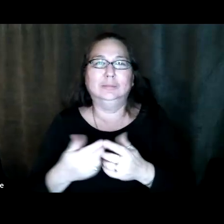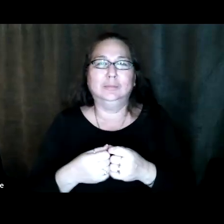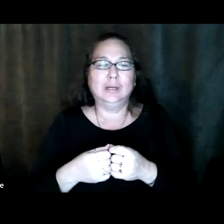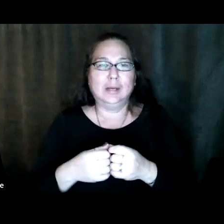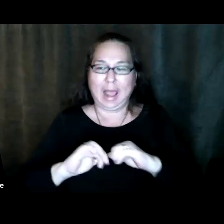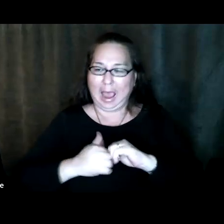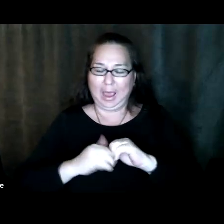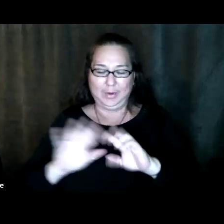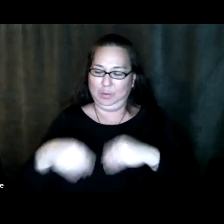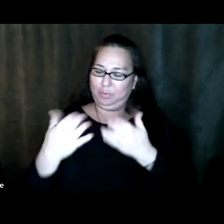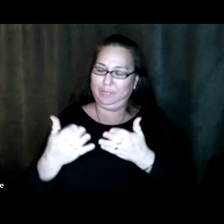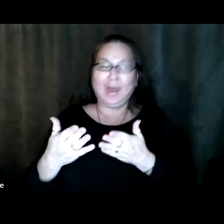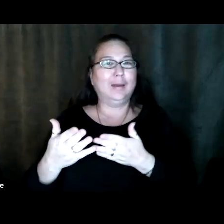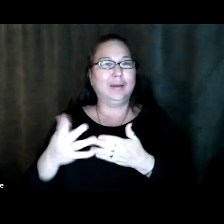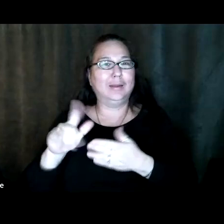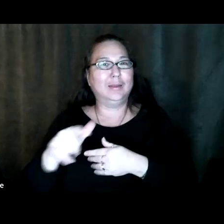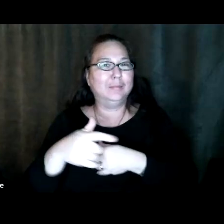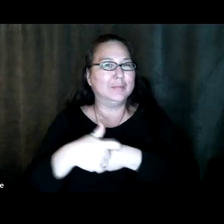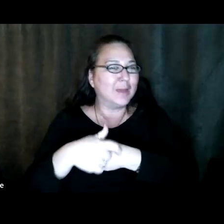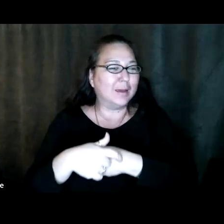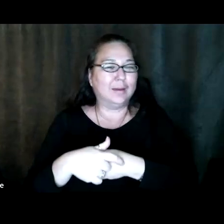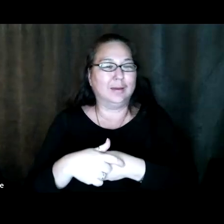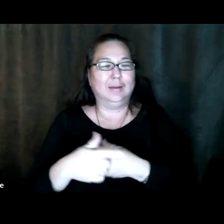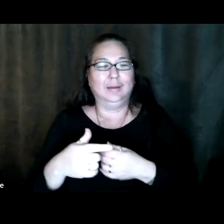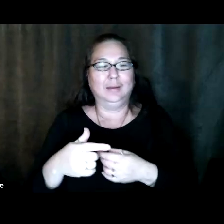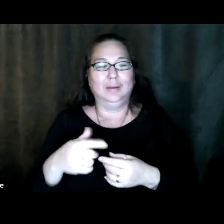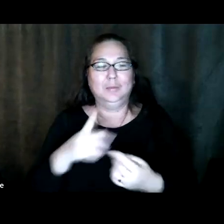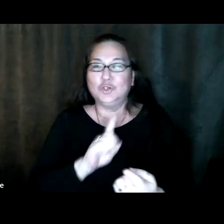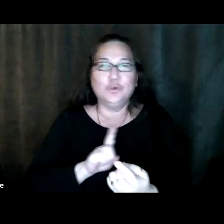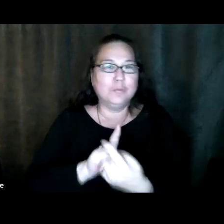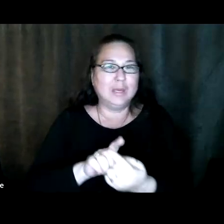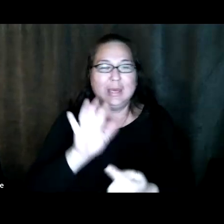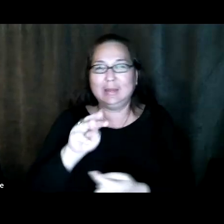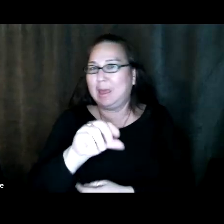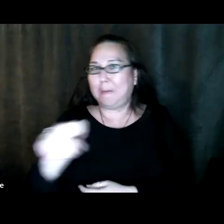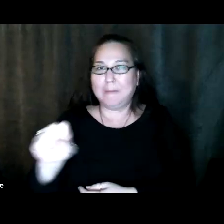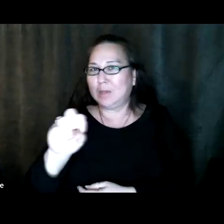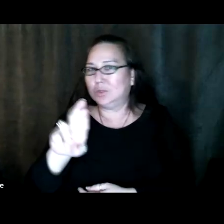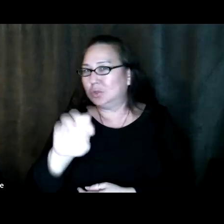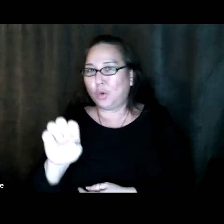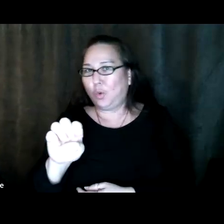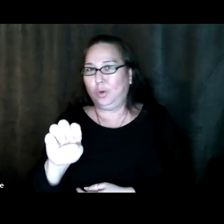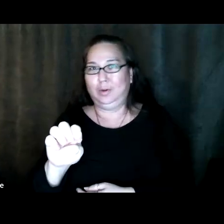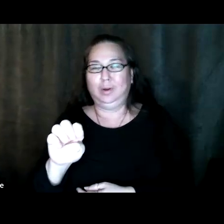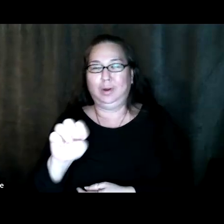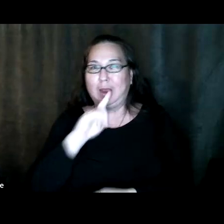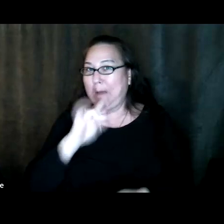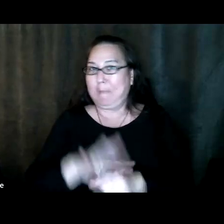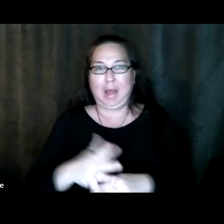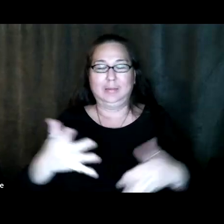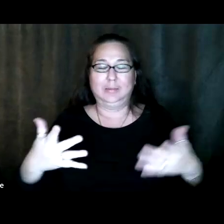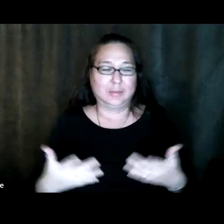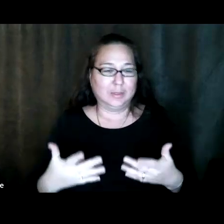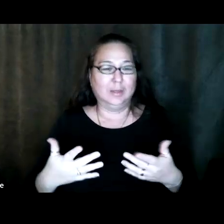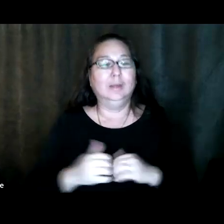students to actually meet the math score standards, since that is something that we still have to be compliant on. And happy to sit at the